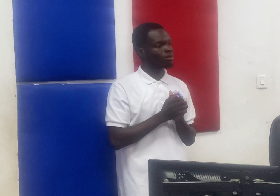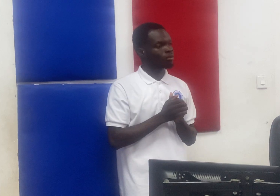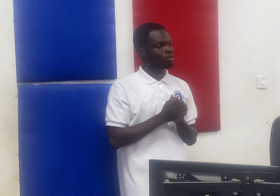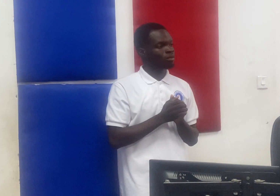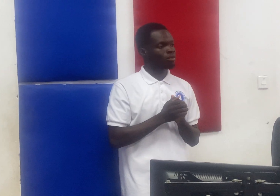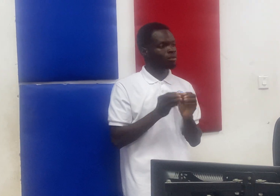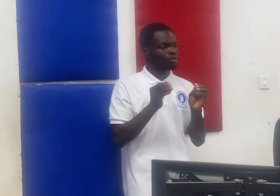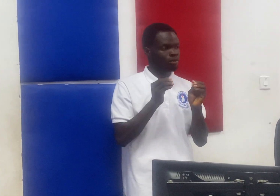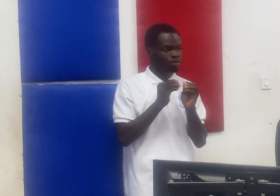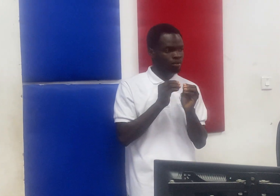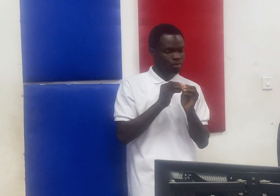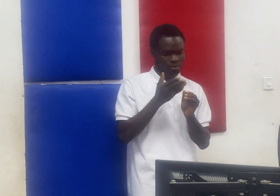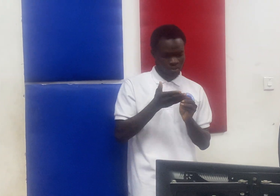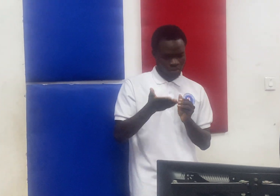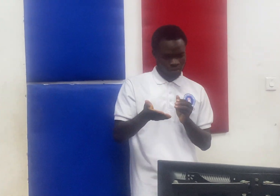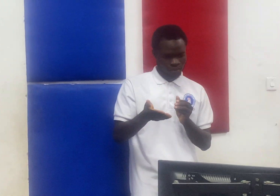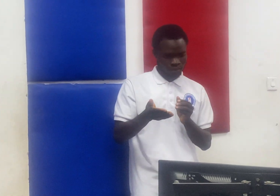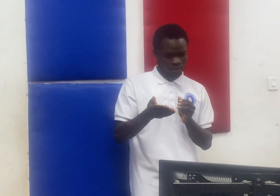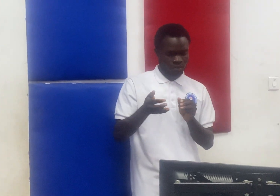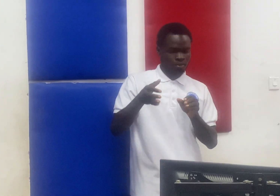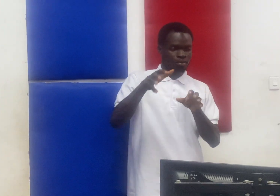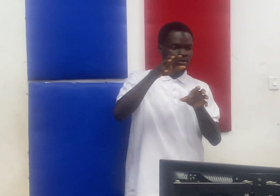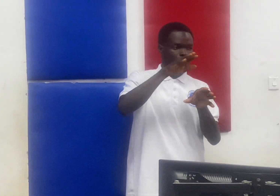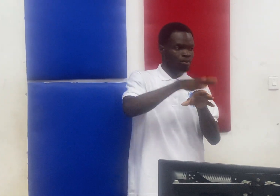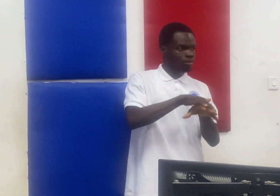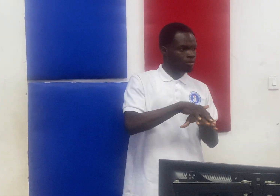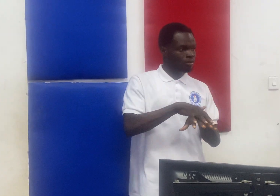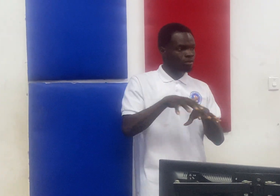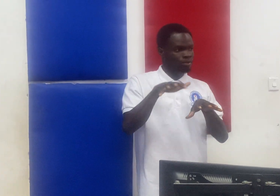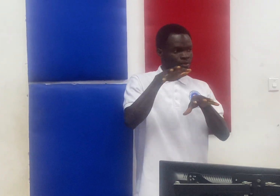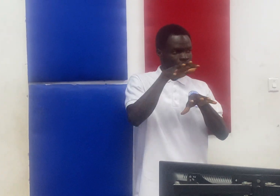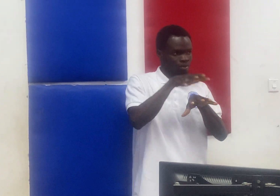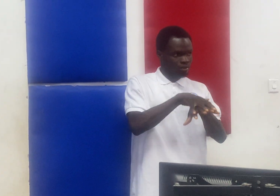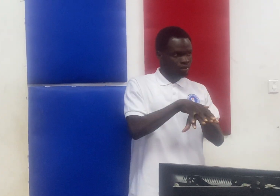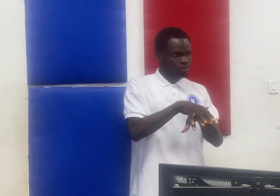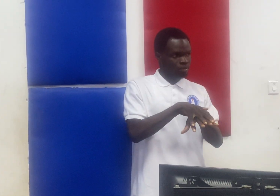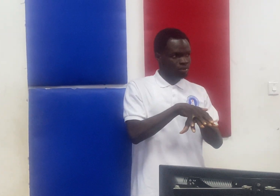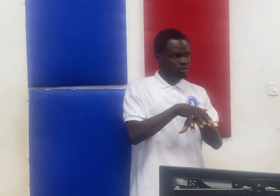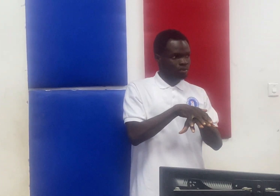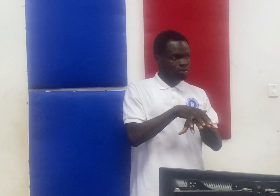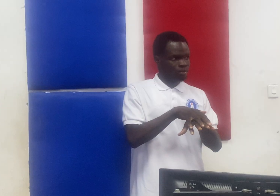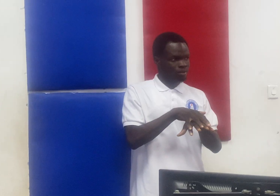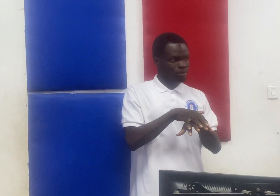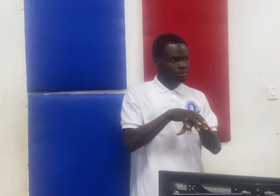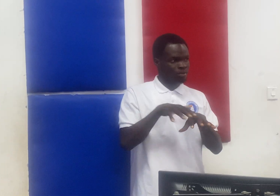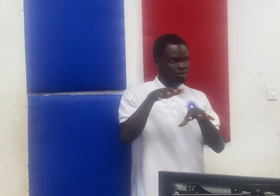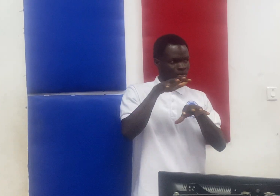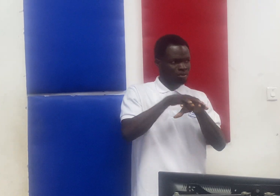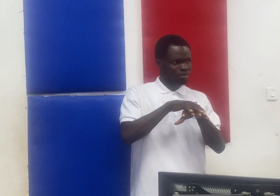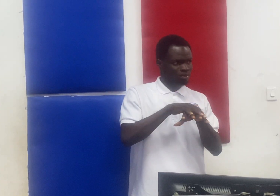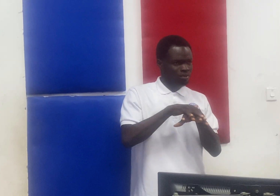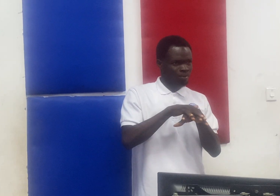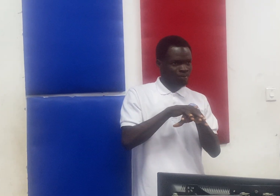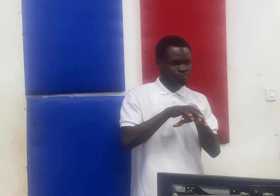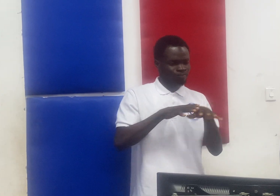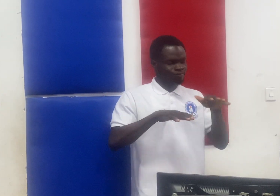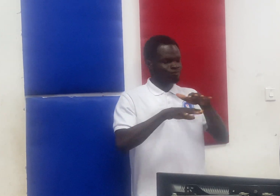things. Then they also include them, as I said earlier, inclusion. They include them in the basic schools. So now in